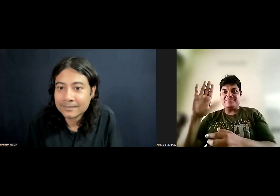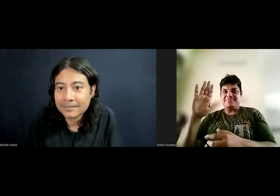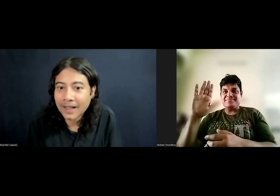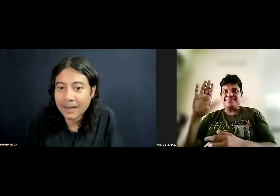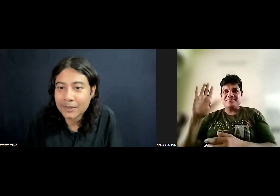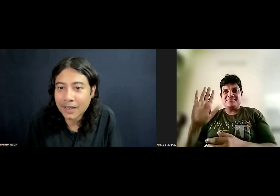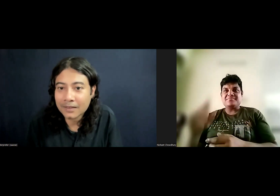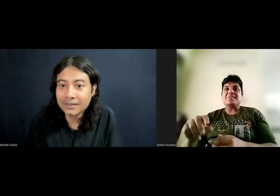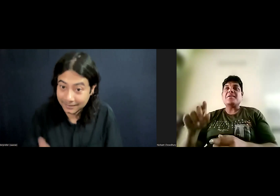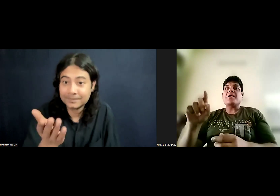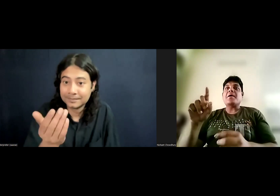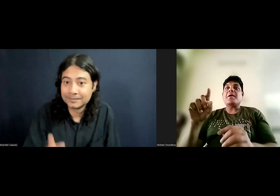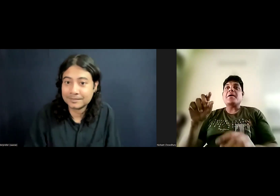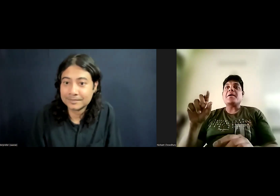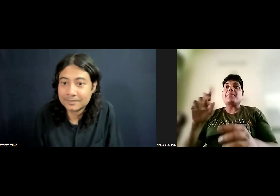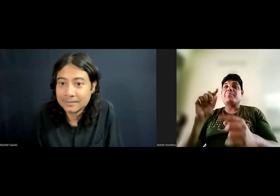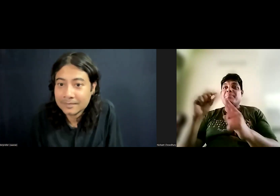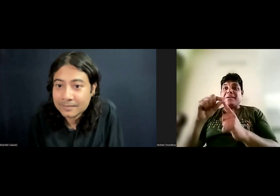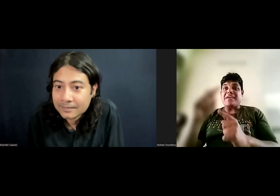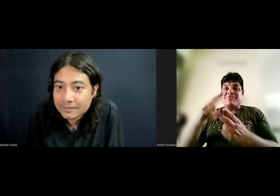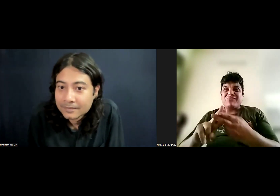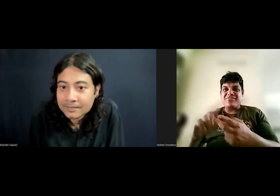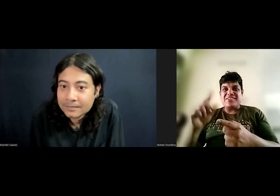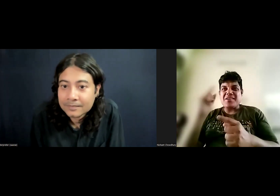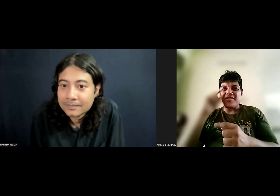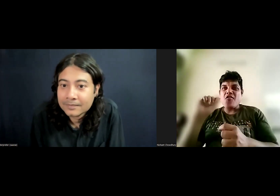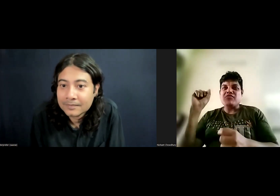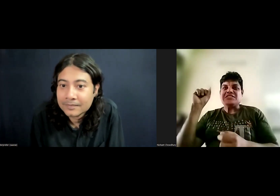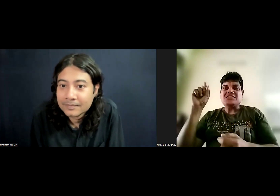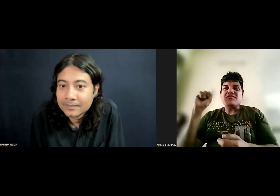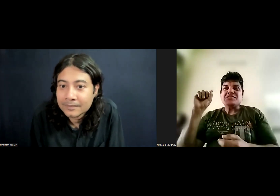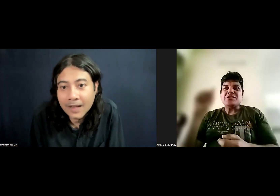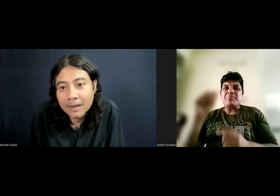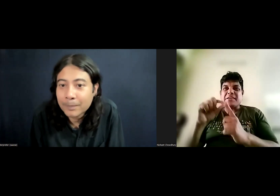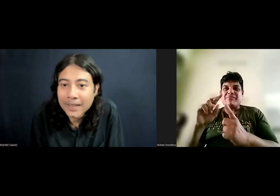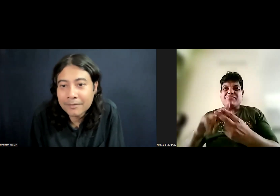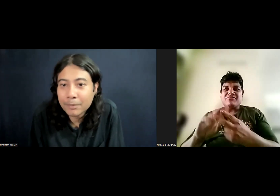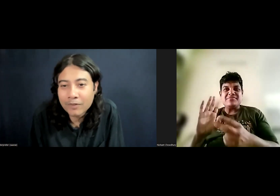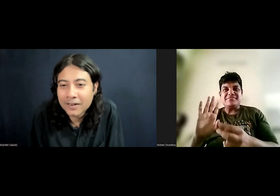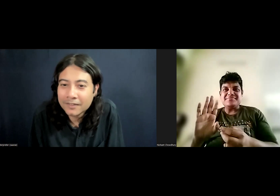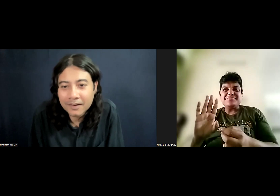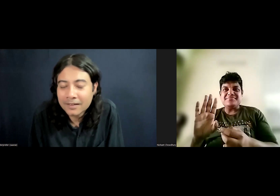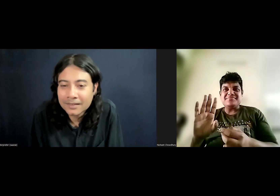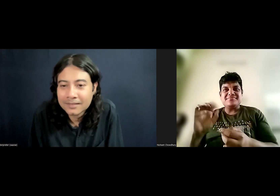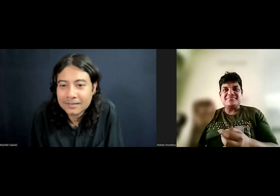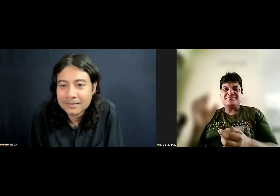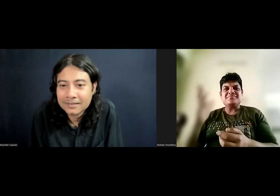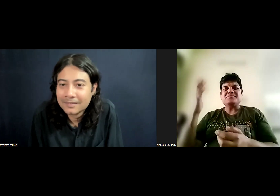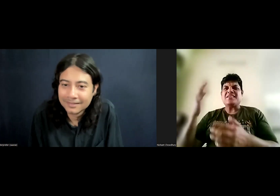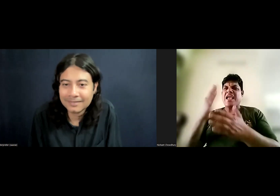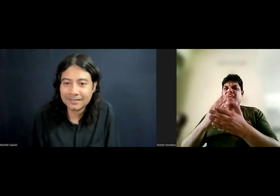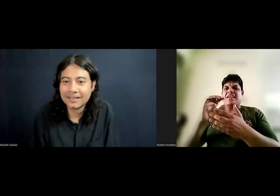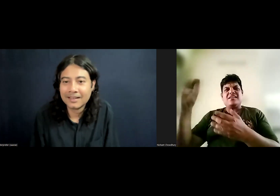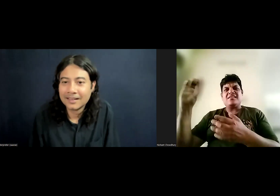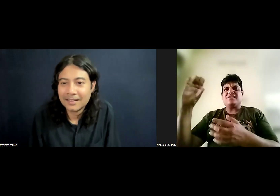I'm Nishant. PF Provident Fund.